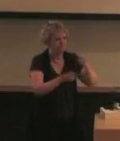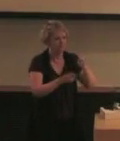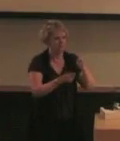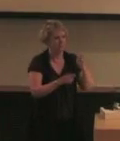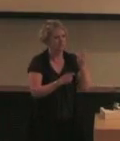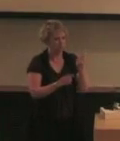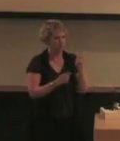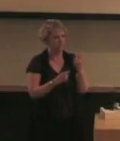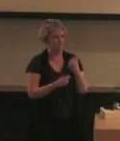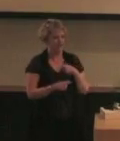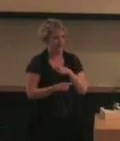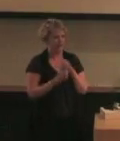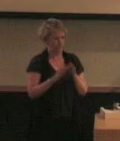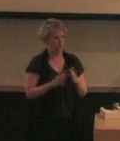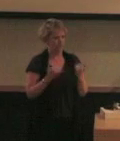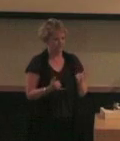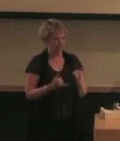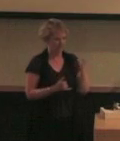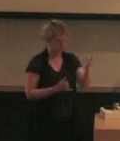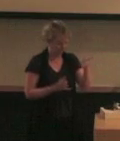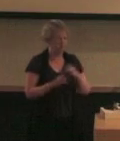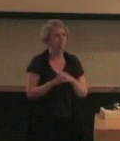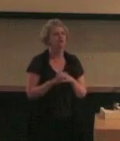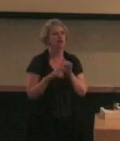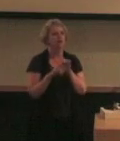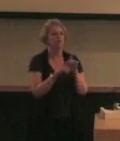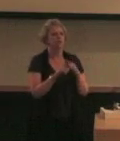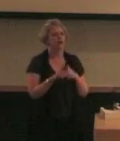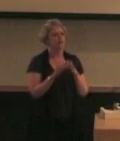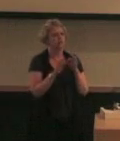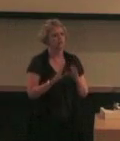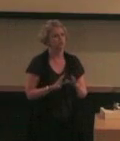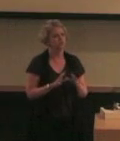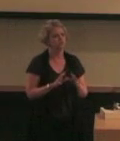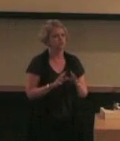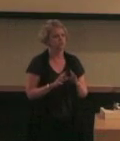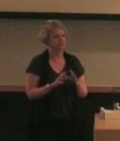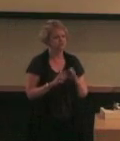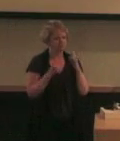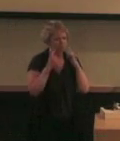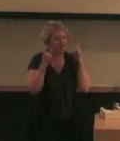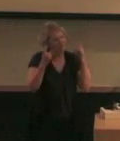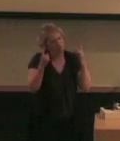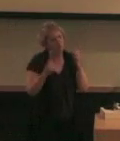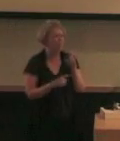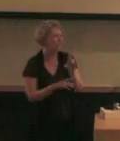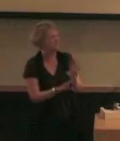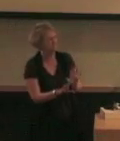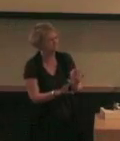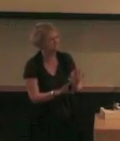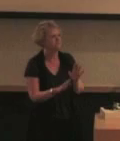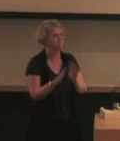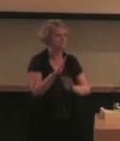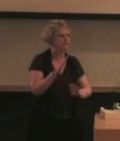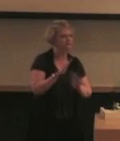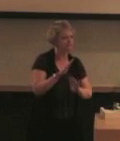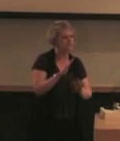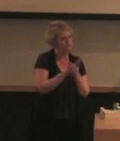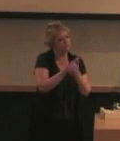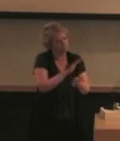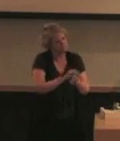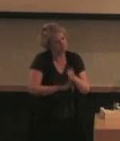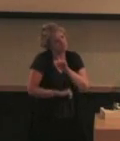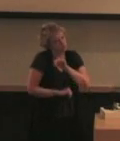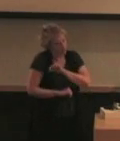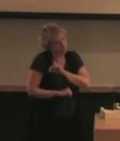currently one of our interpreters on the unit. So we have interpreters that are well-known, or basically that are